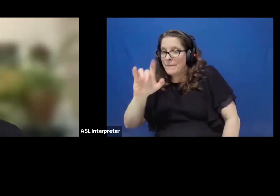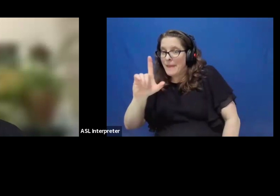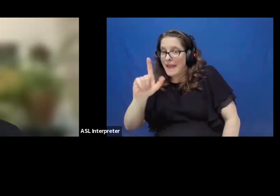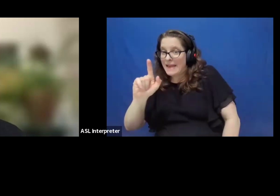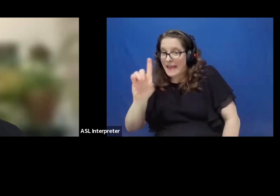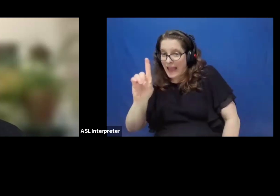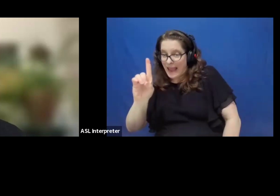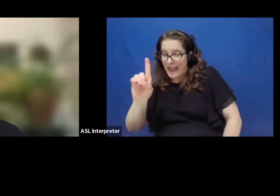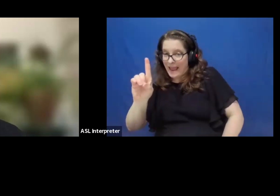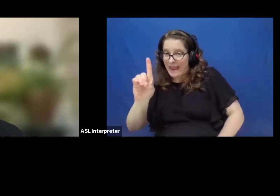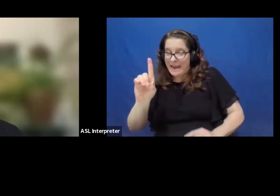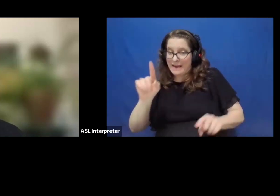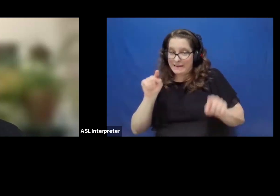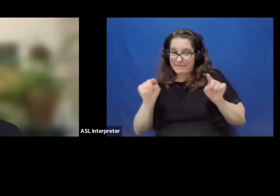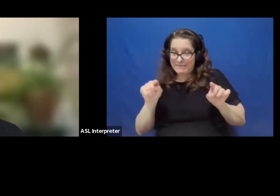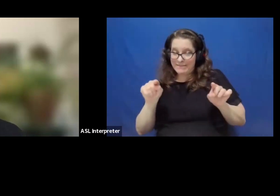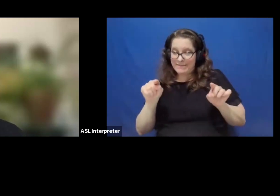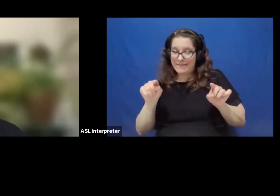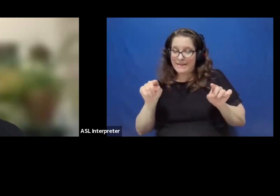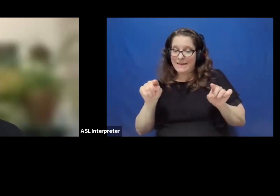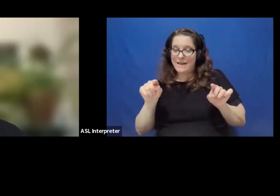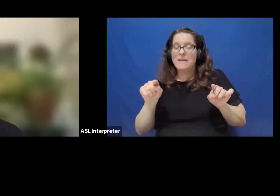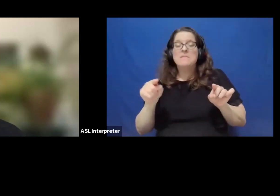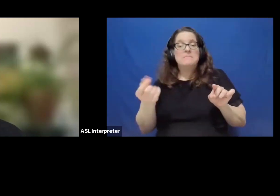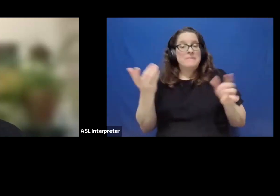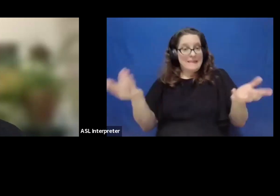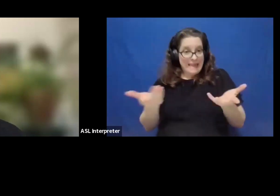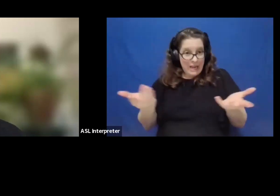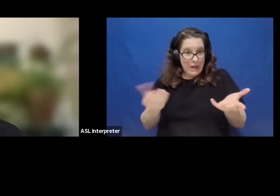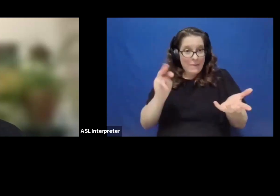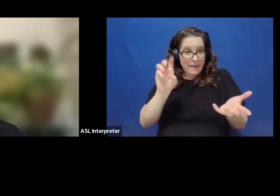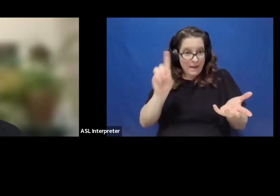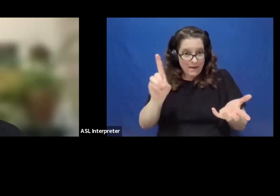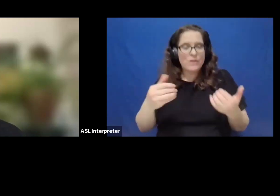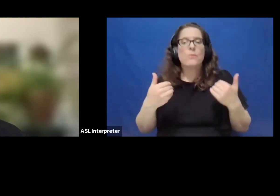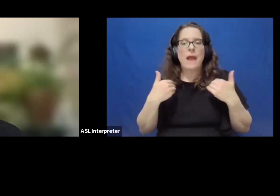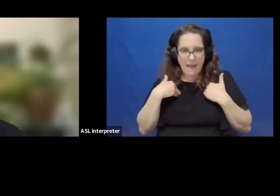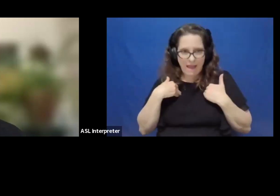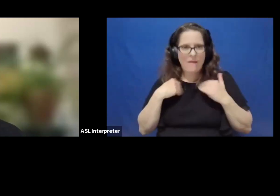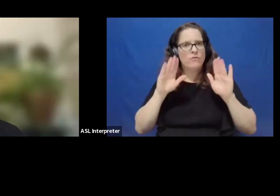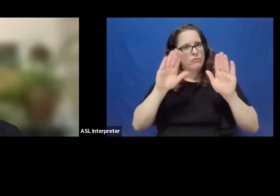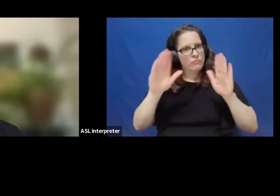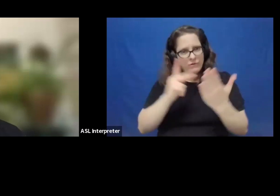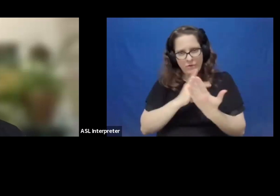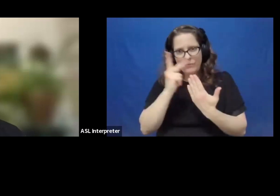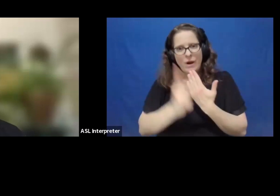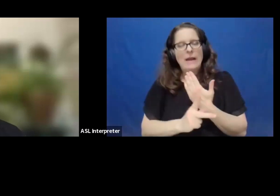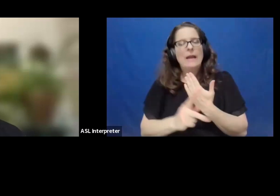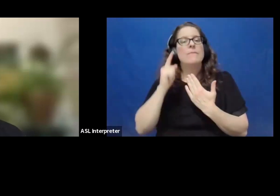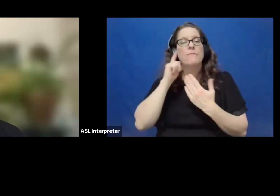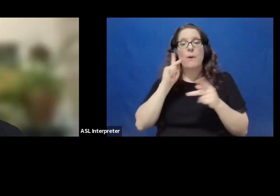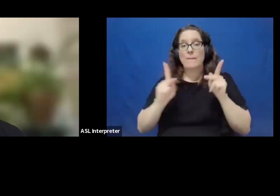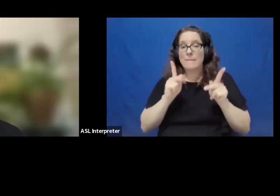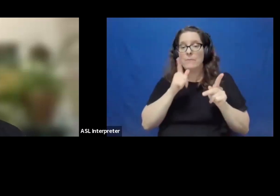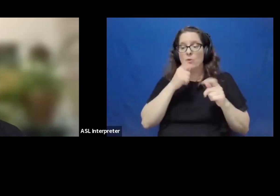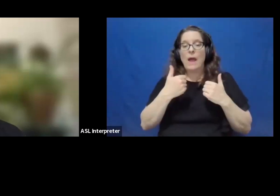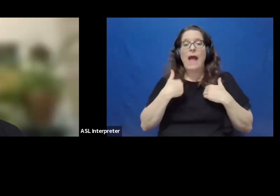program in Maryland that applies to people who get Medicare and also